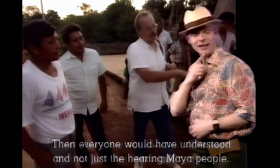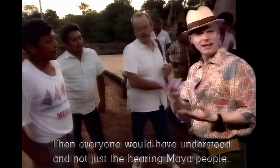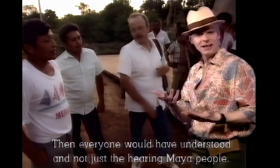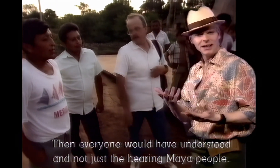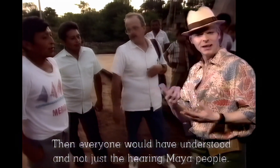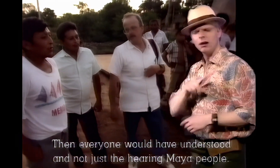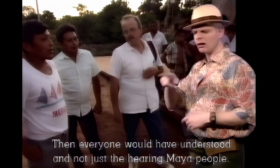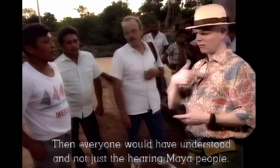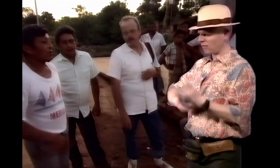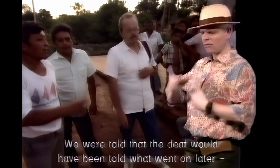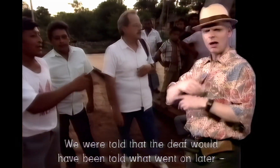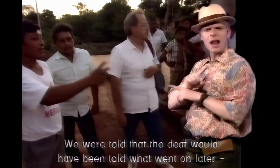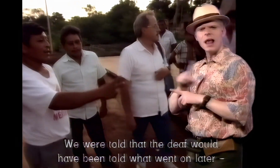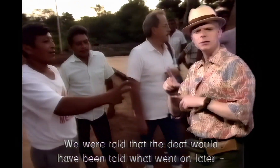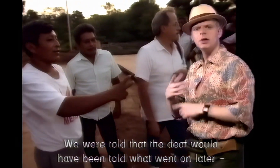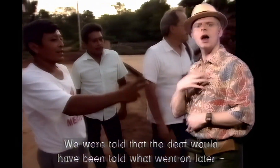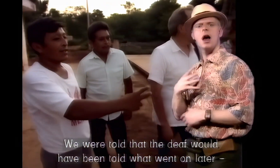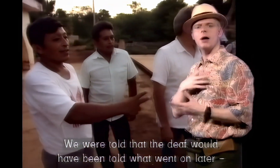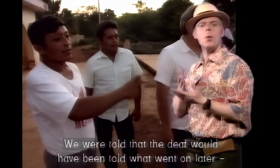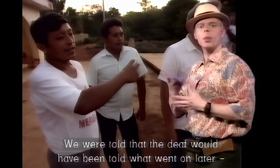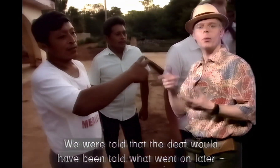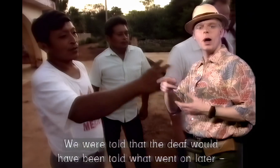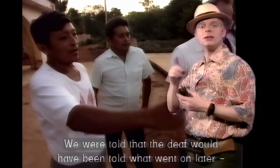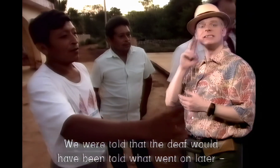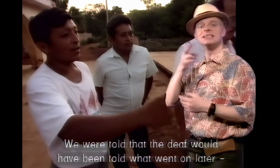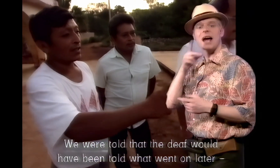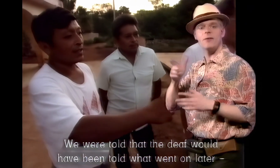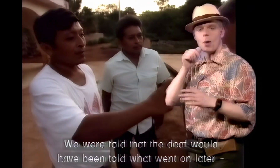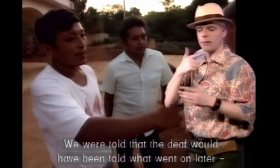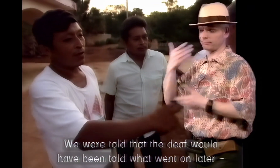people. We were told that the deaf would have been told what went on later.